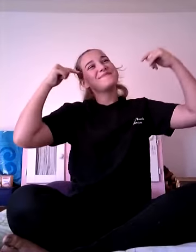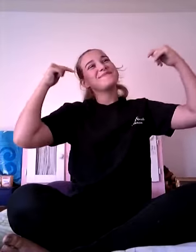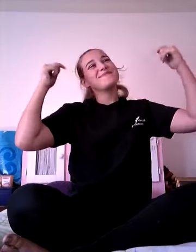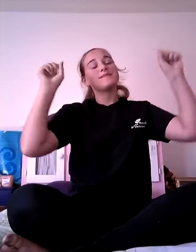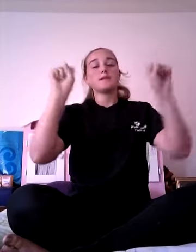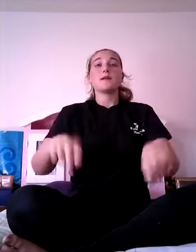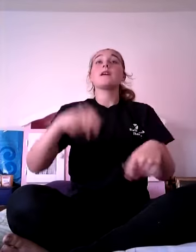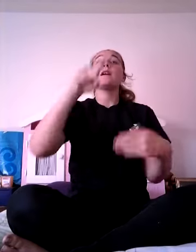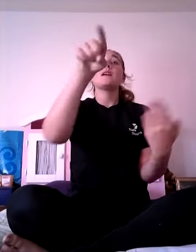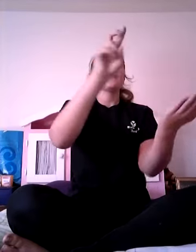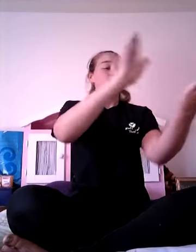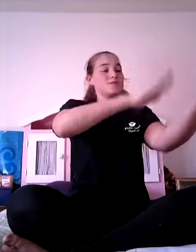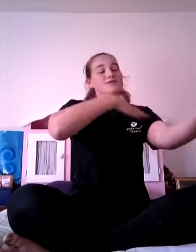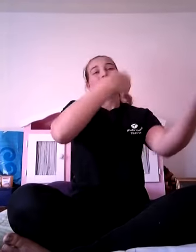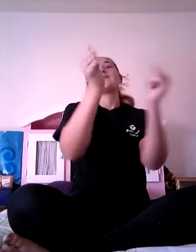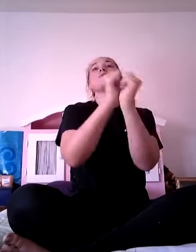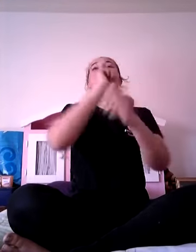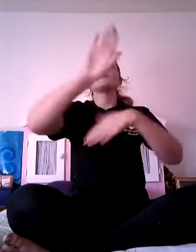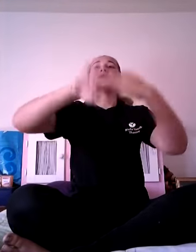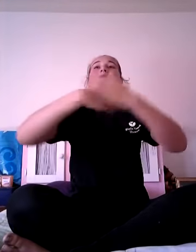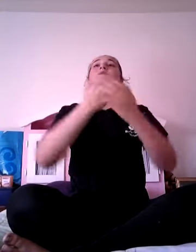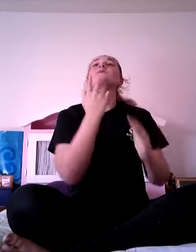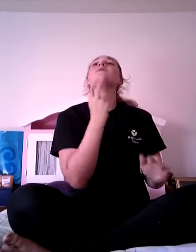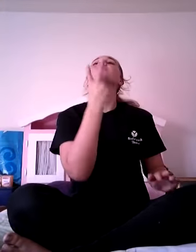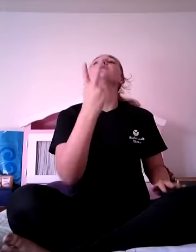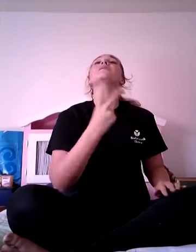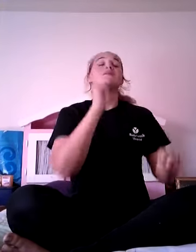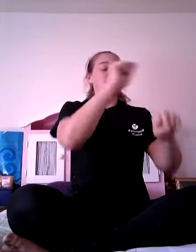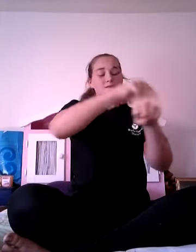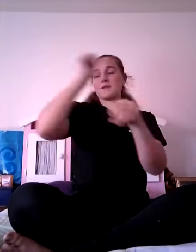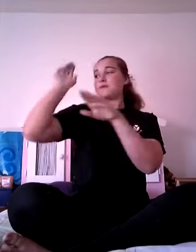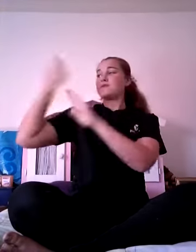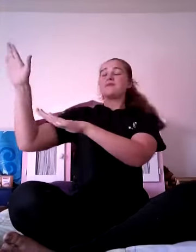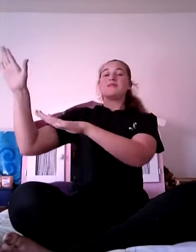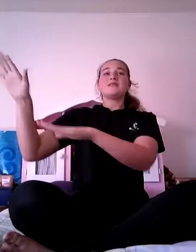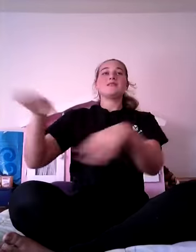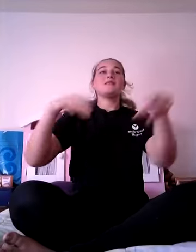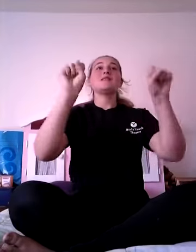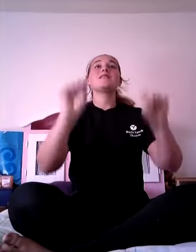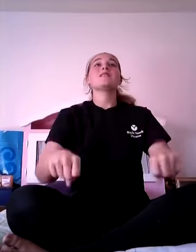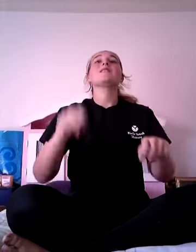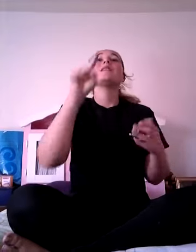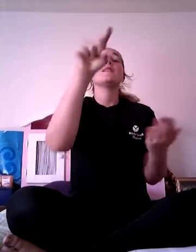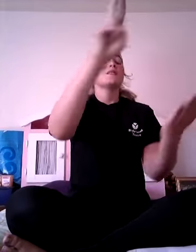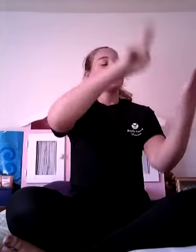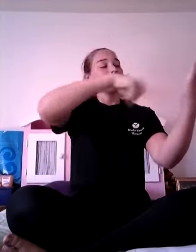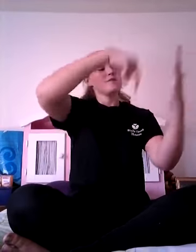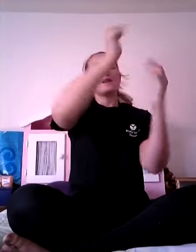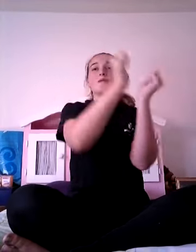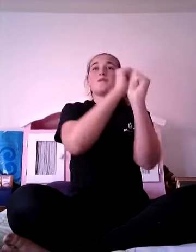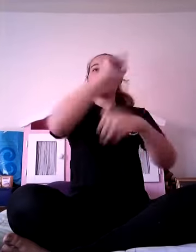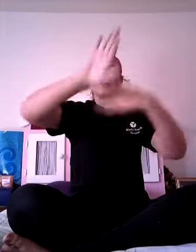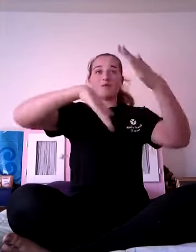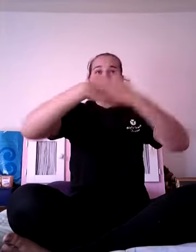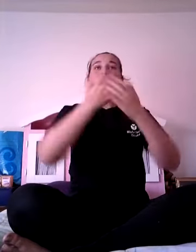Can you sing with all the voices of the mountain? Can you paint with all the